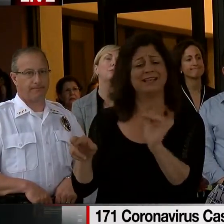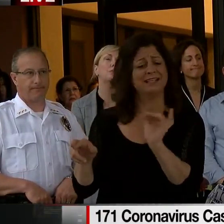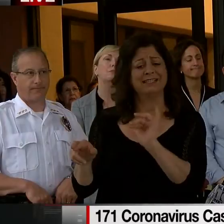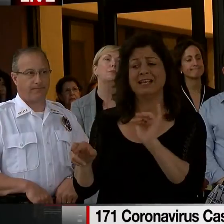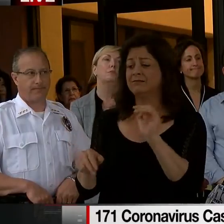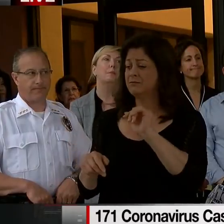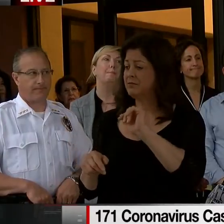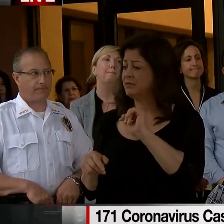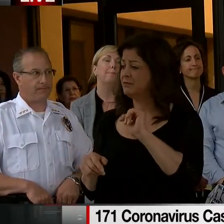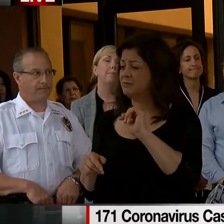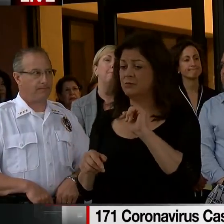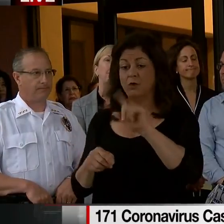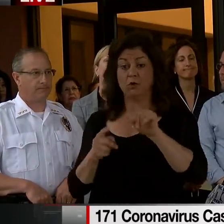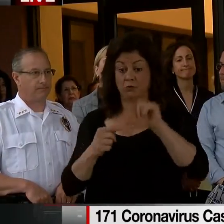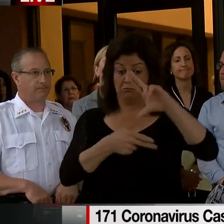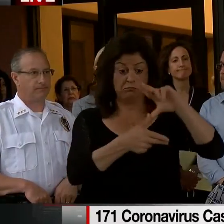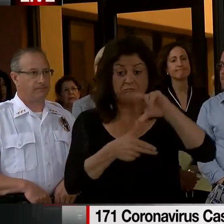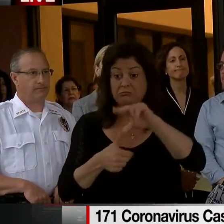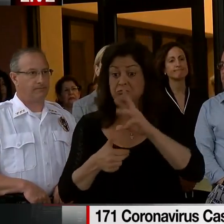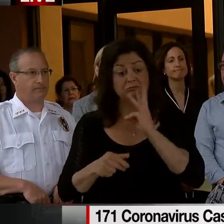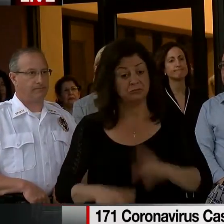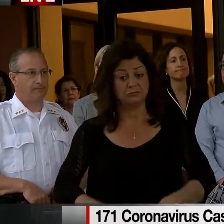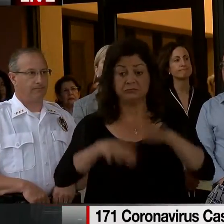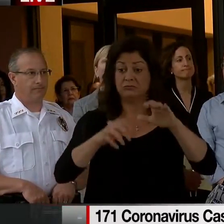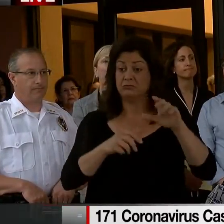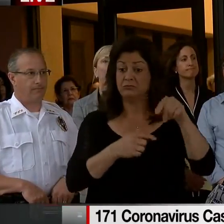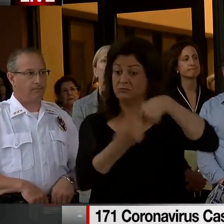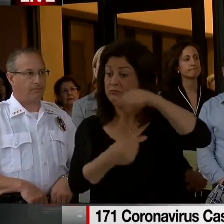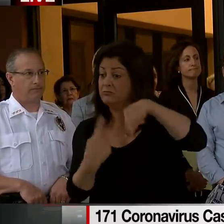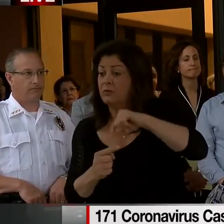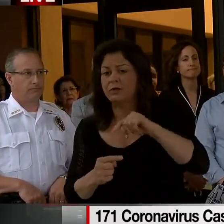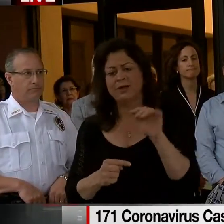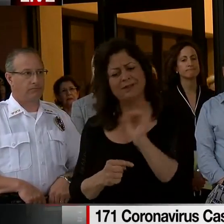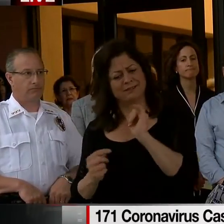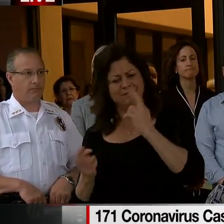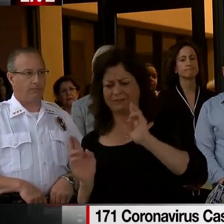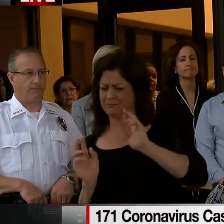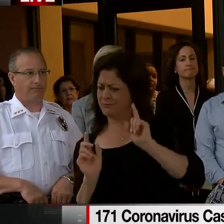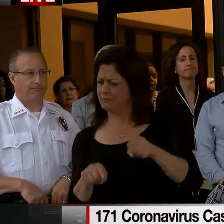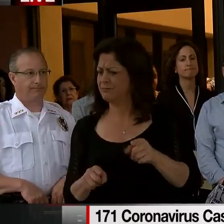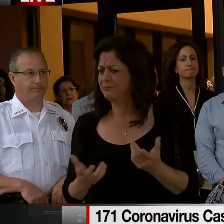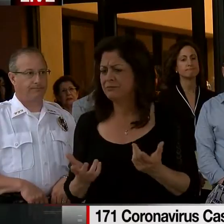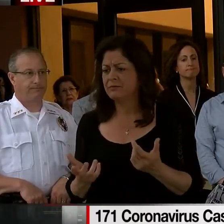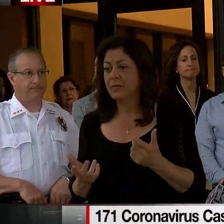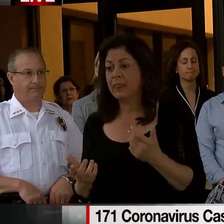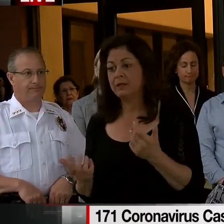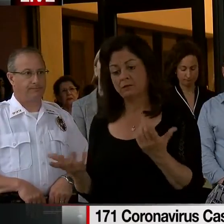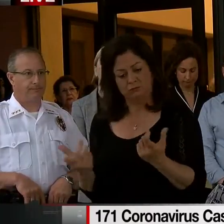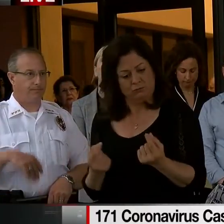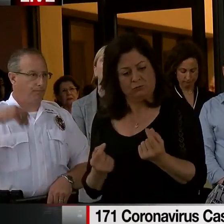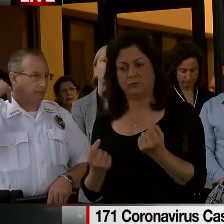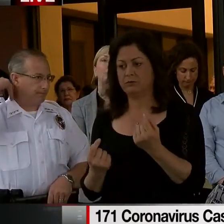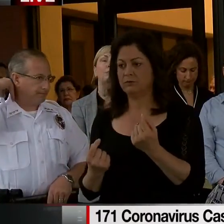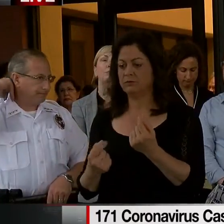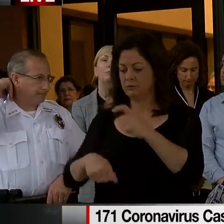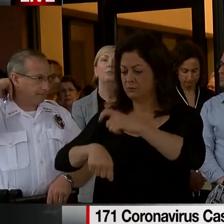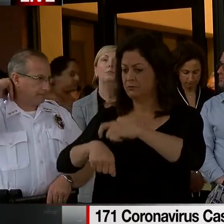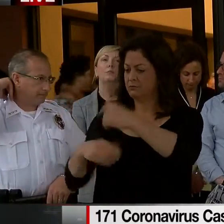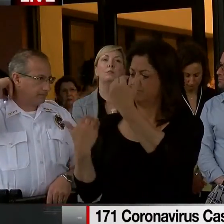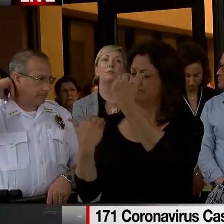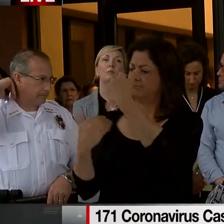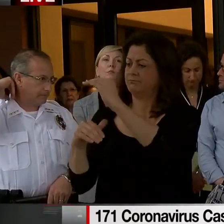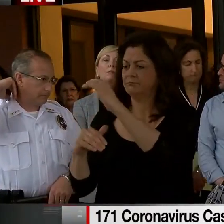like hurricanes, flooding, and tornadoes. We take steps such as curfews and limiting activity to protect